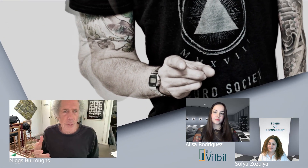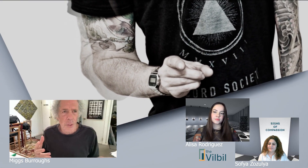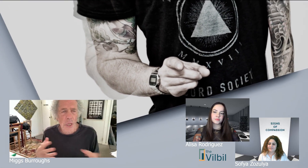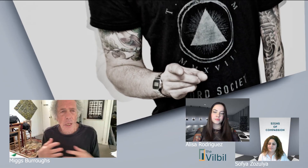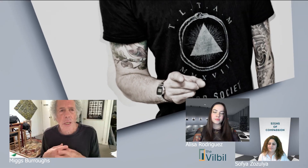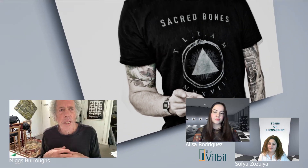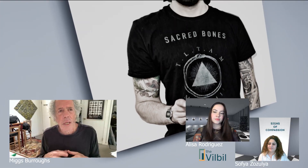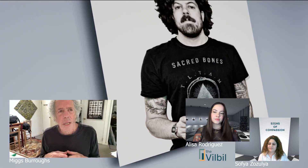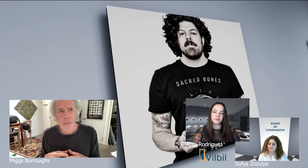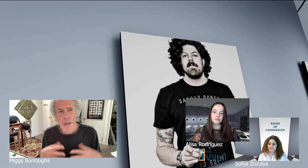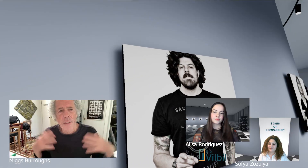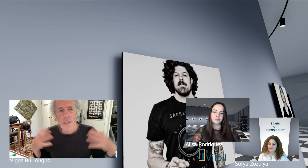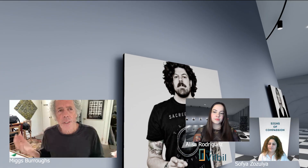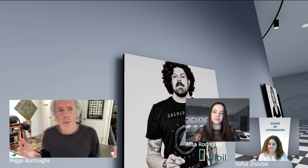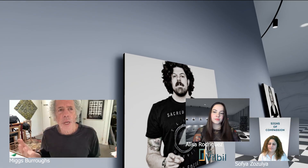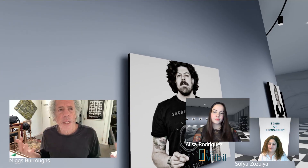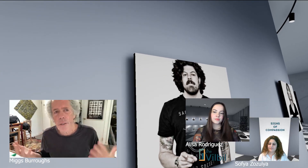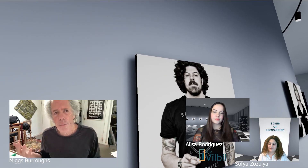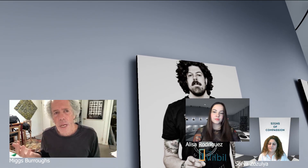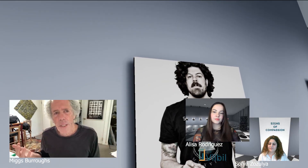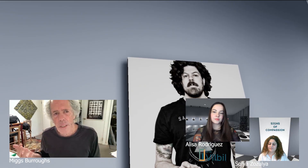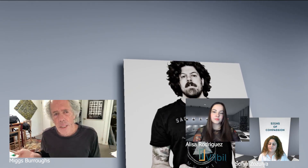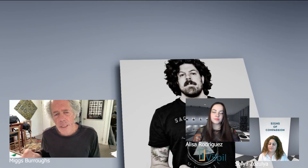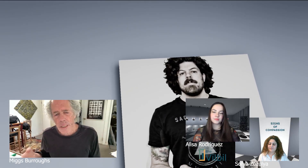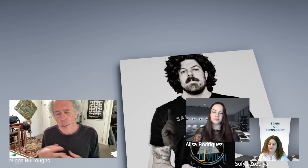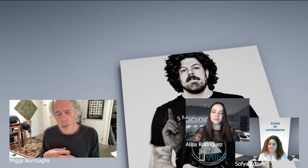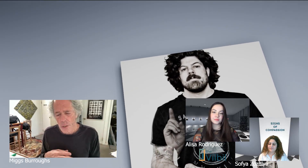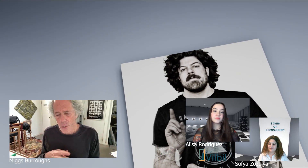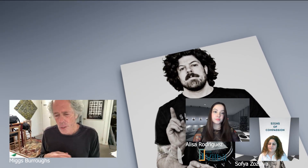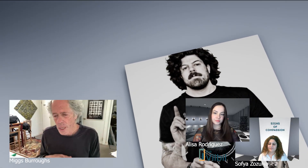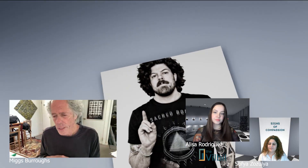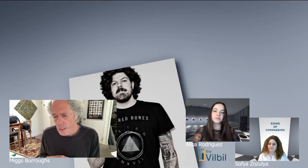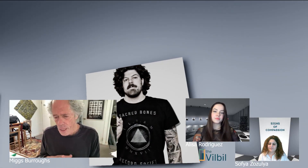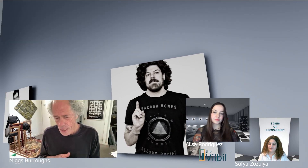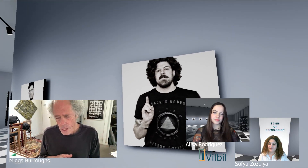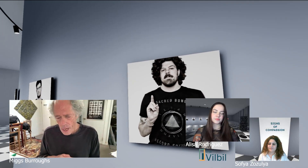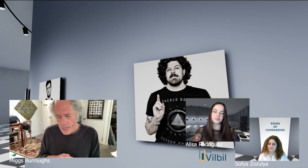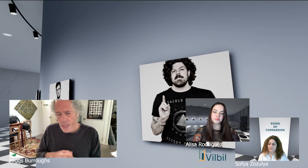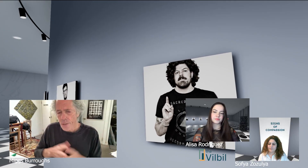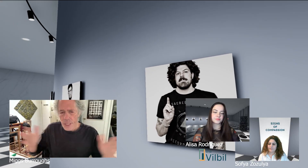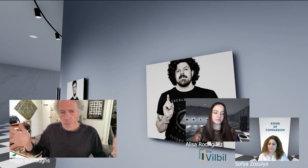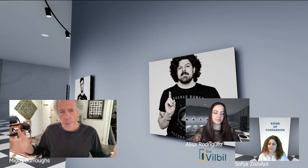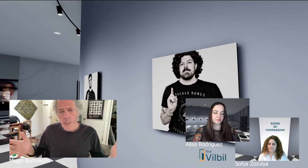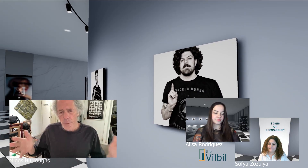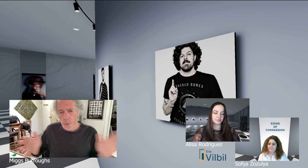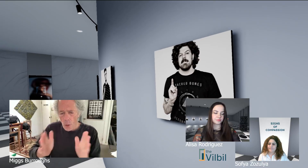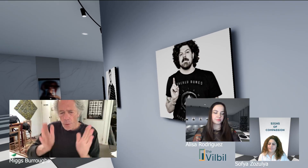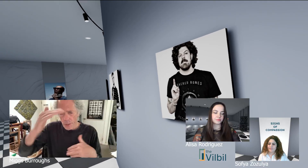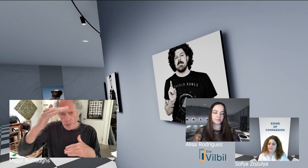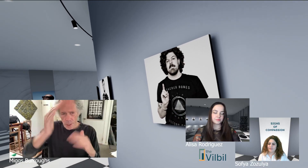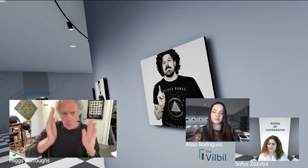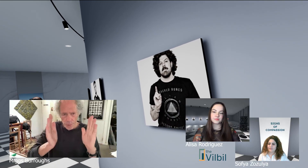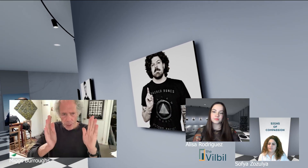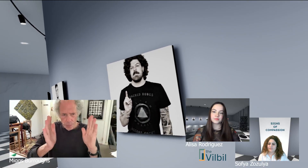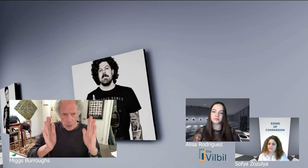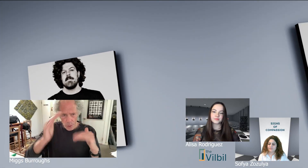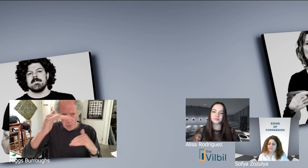places. And finally, the UN heard about it, the United Nations, and I had to make it bigger. It was always each piece was always